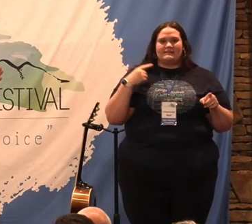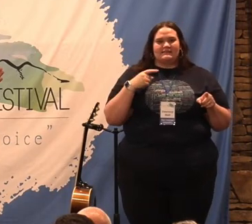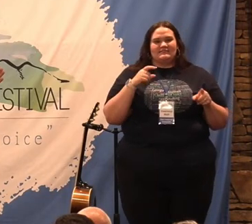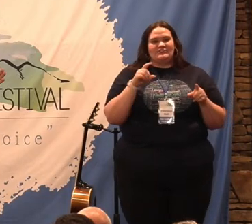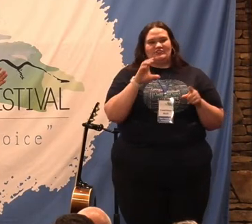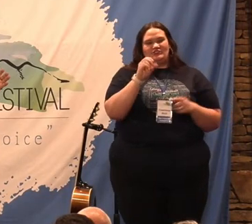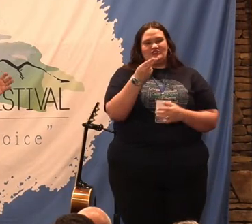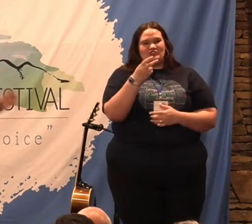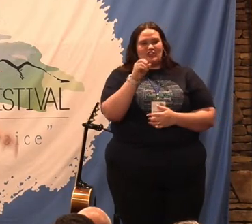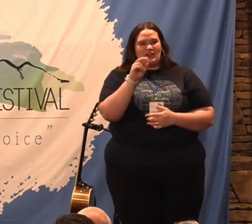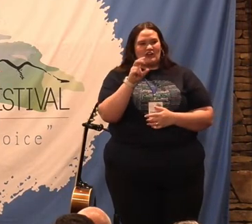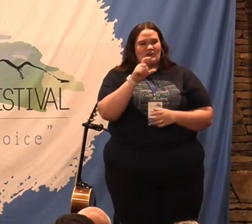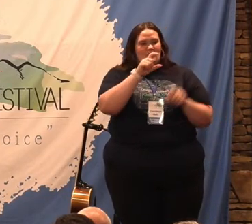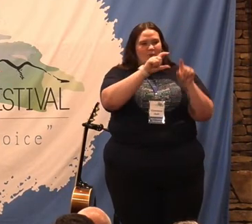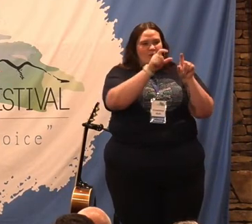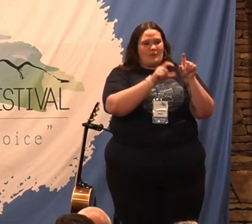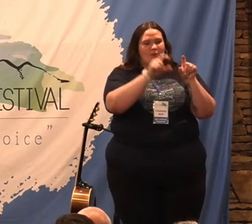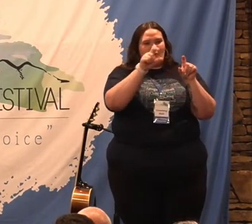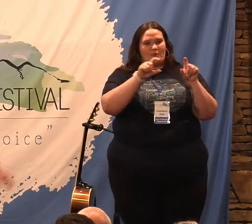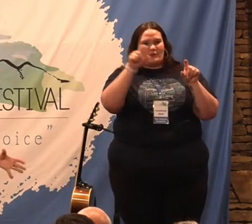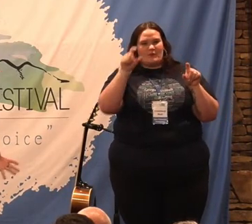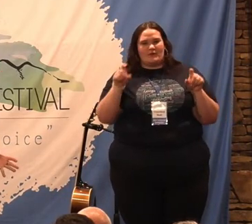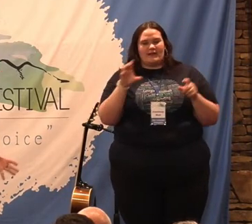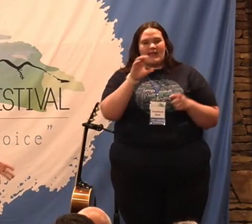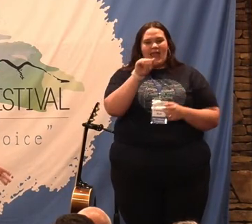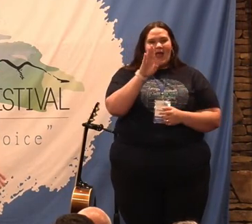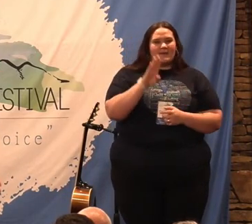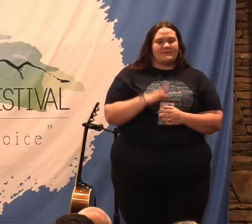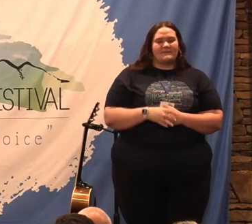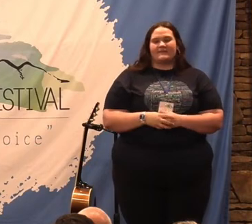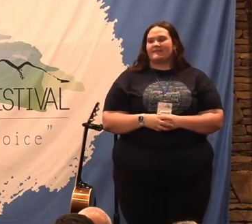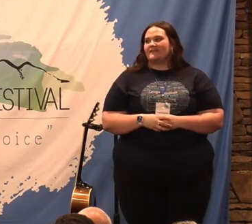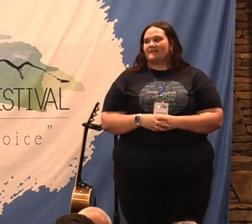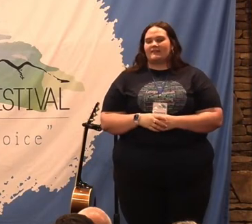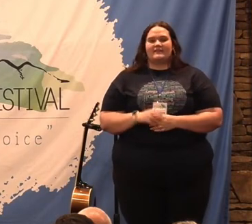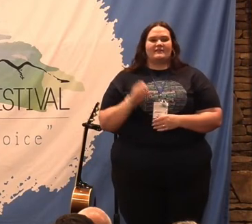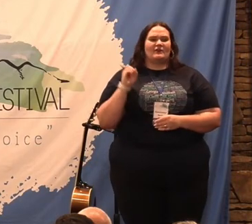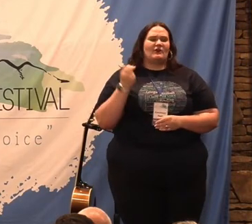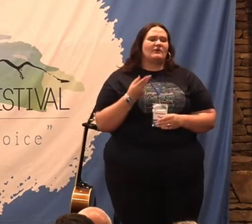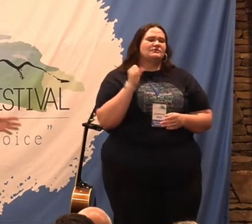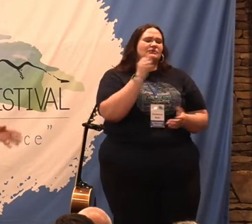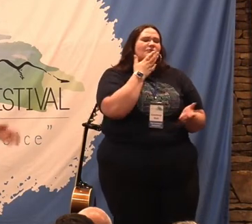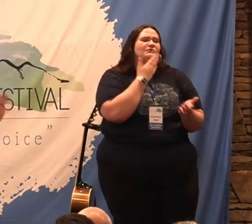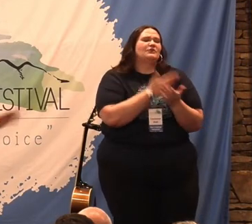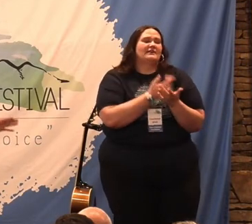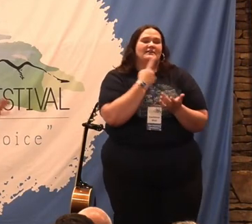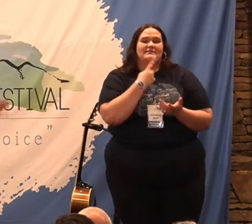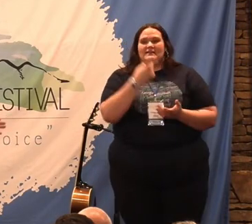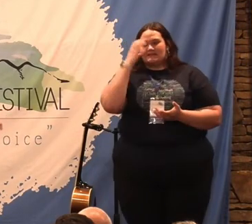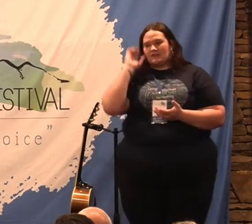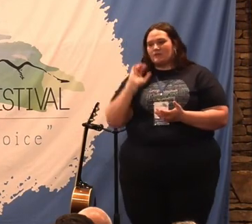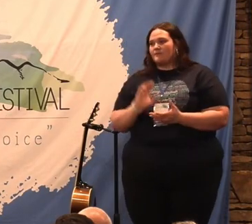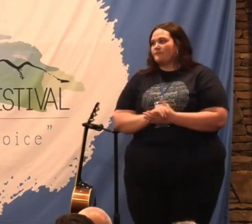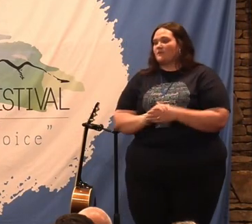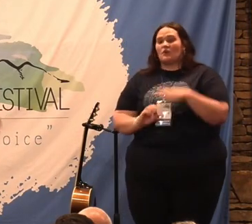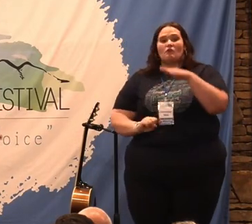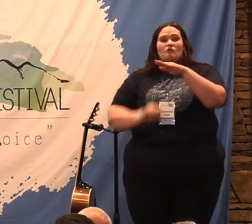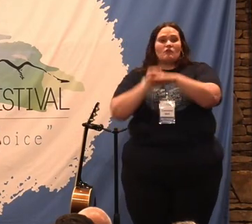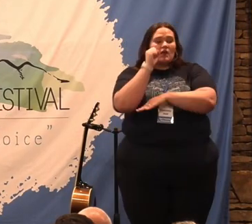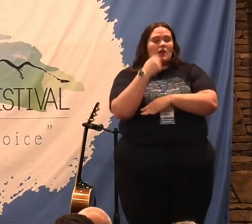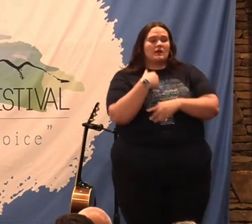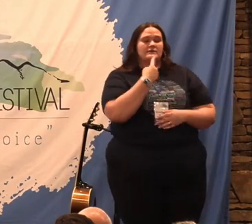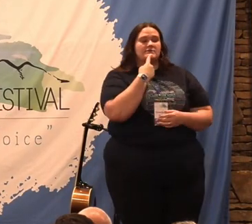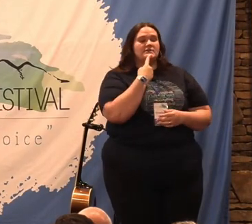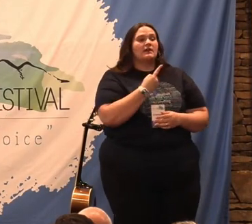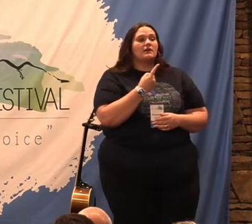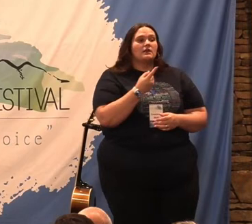cab. Oh, this is so good, said Cinderella. The groundhog was about to tell her to be home by